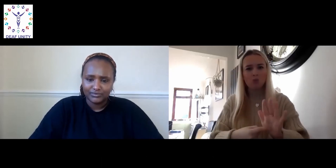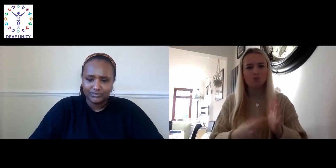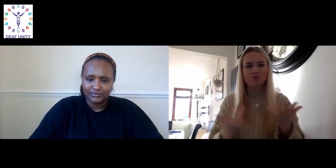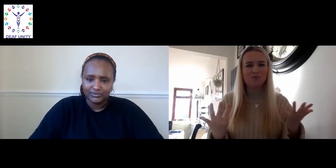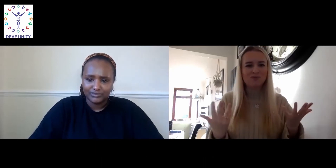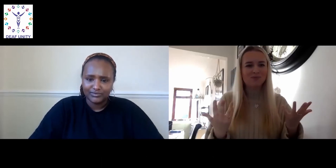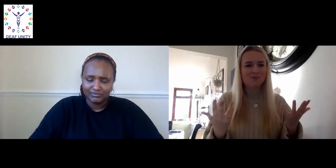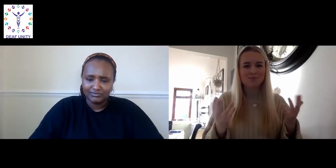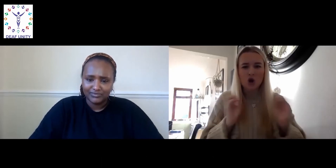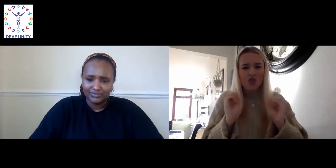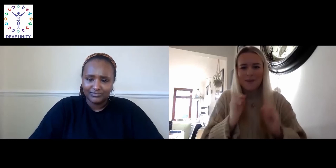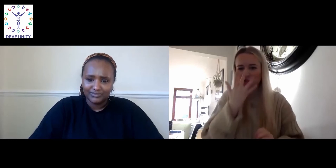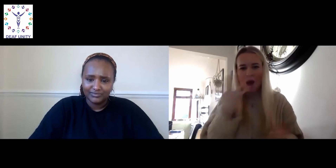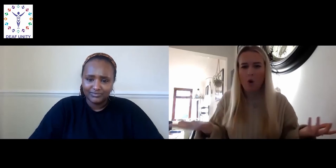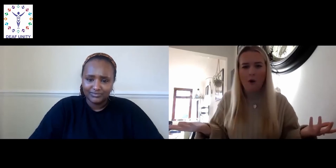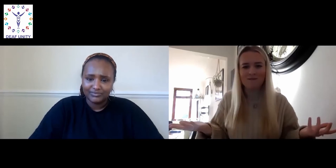of.